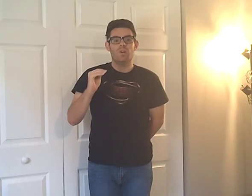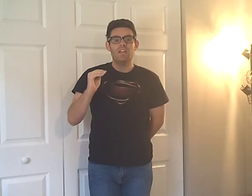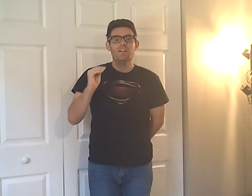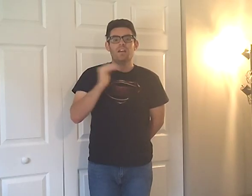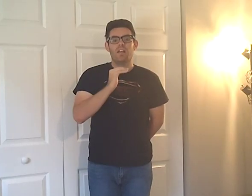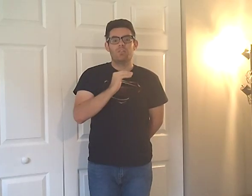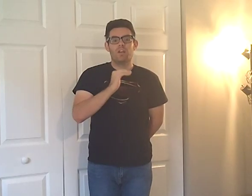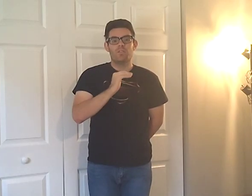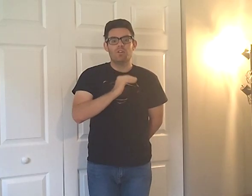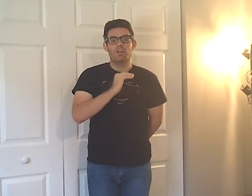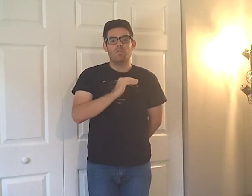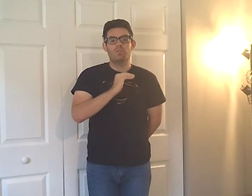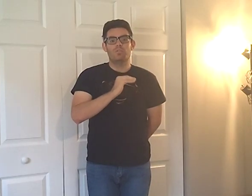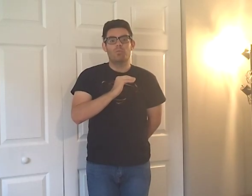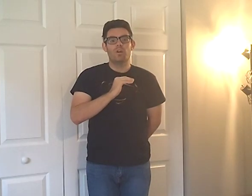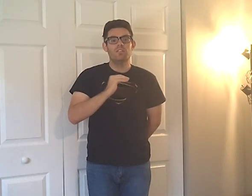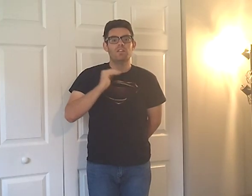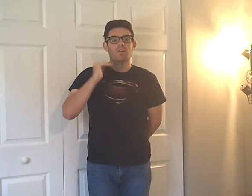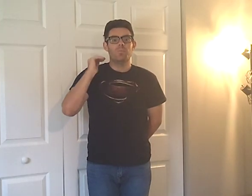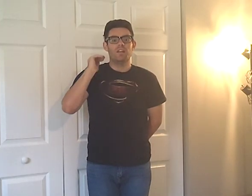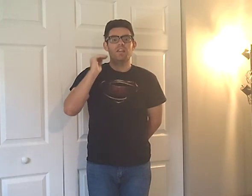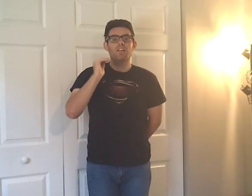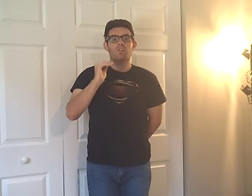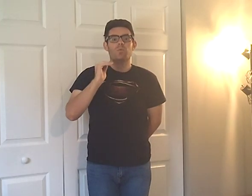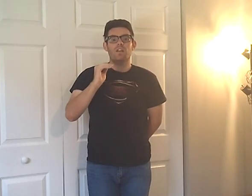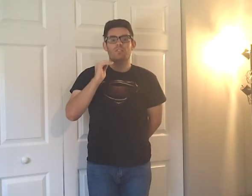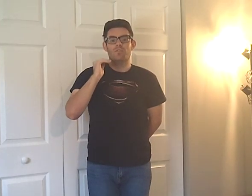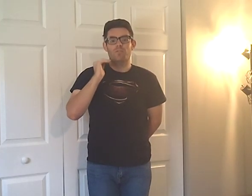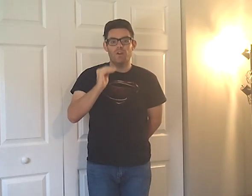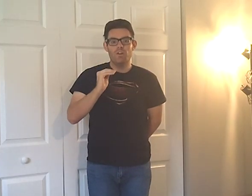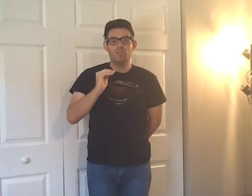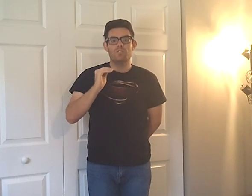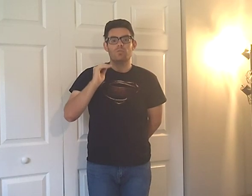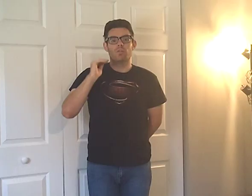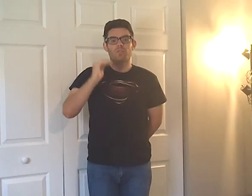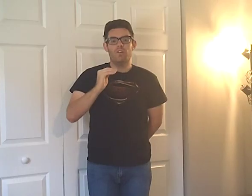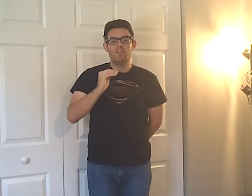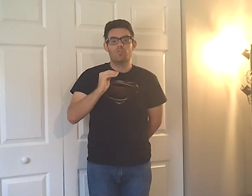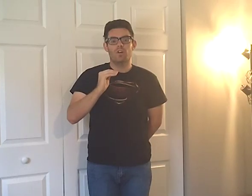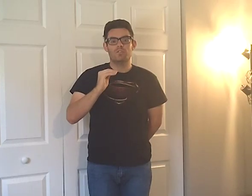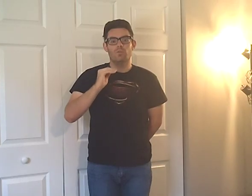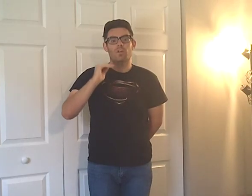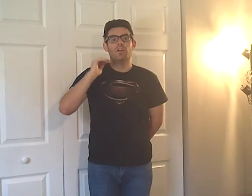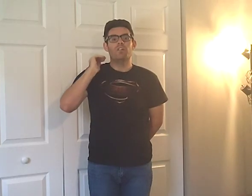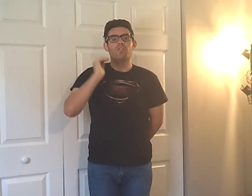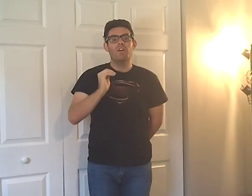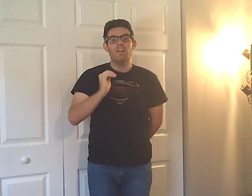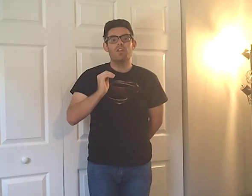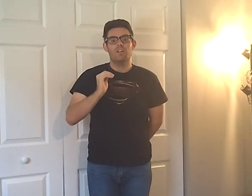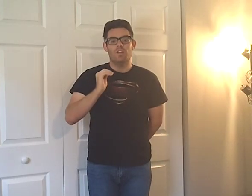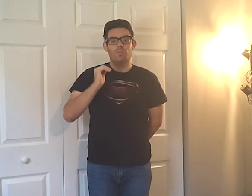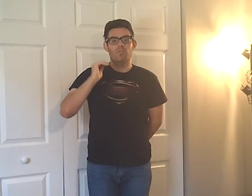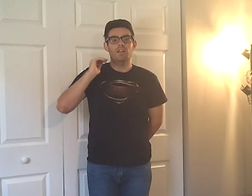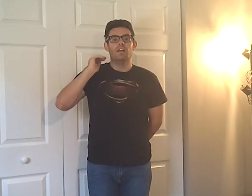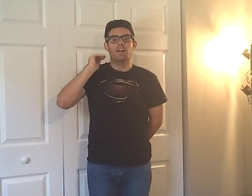20. That's why I'd have to knock off those 2 points. But at 18 out of 20, it's a very good score, very strong score, very entertaining movie, and